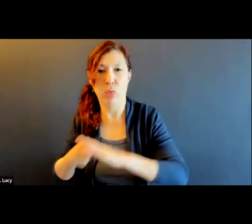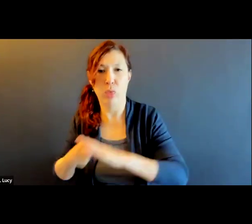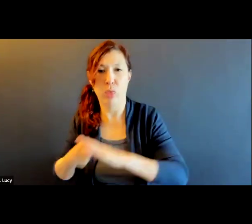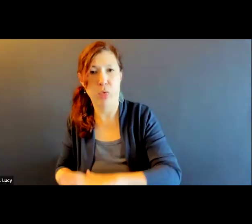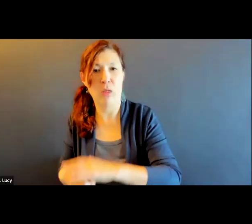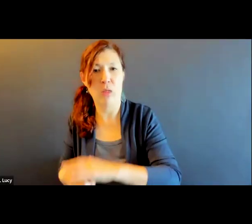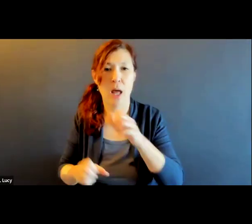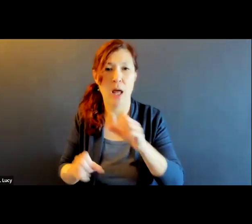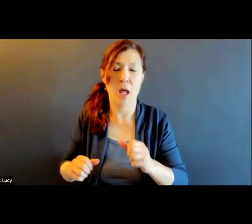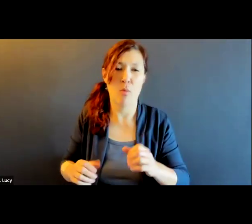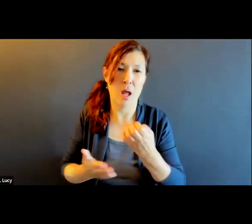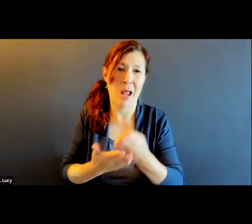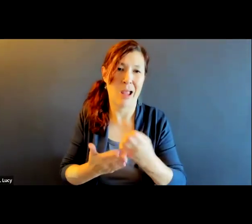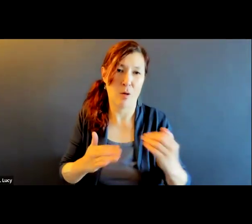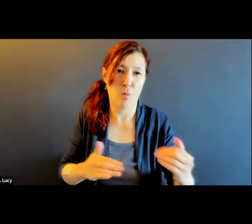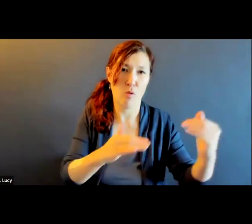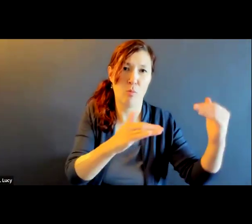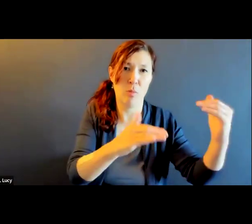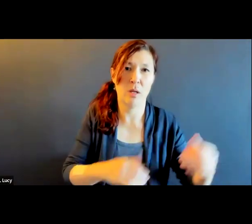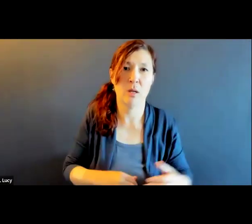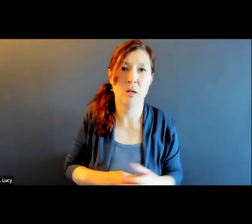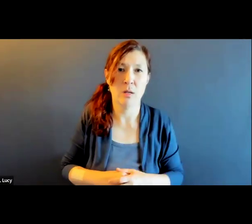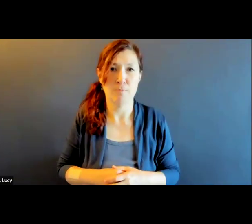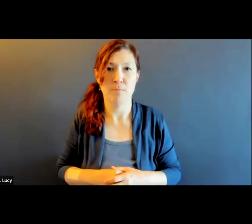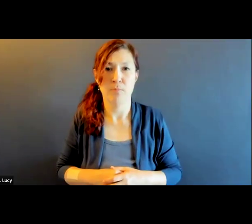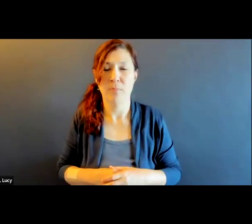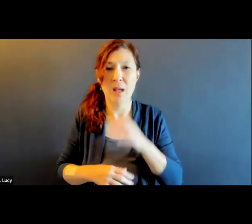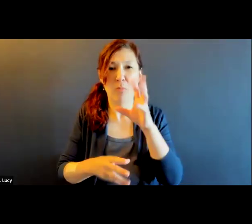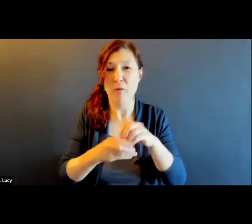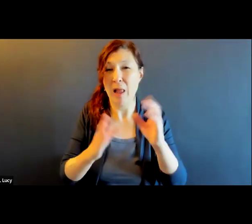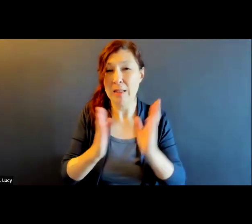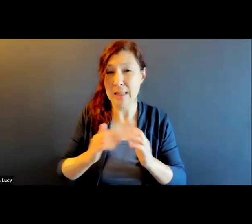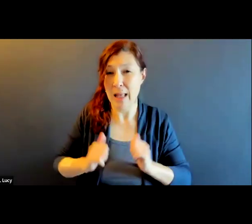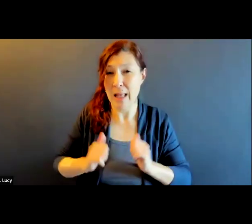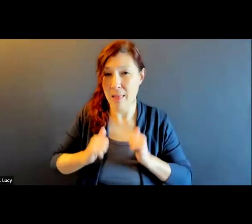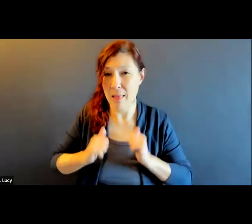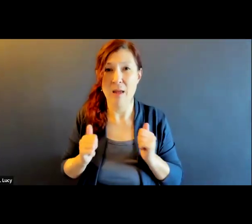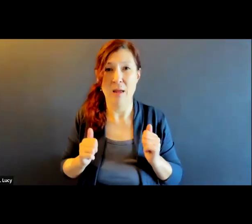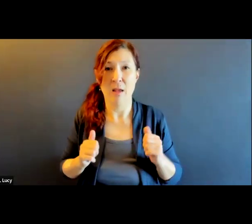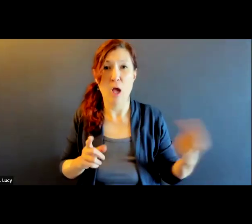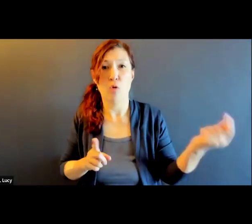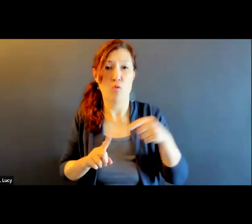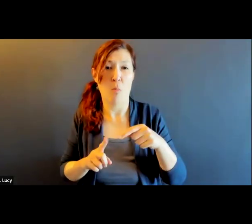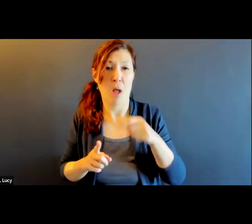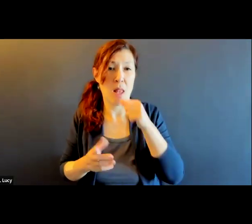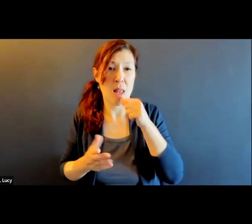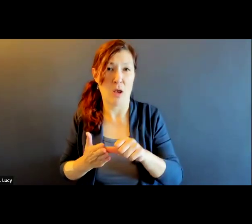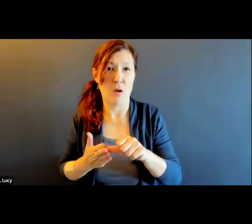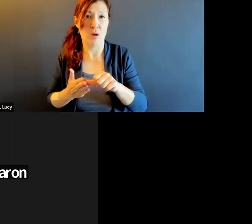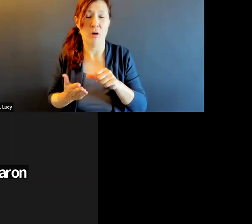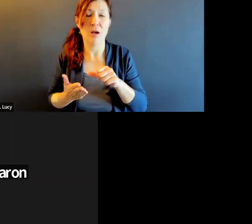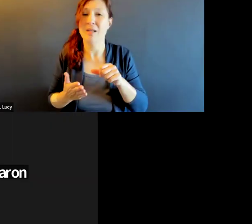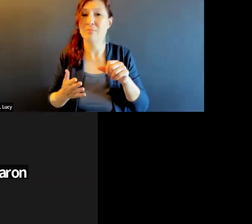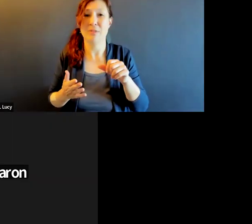economic mobility and civic participation. And so I'll just revert back to the letter for what we're looking for. Thank